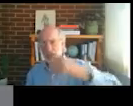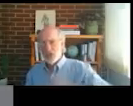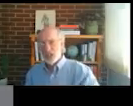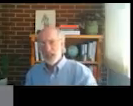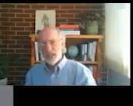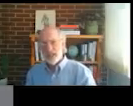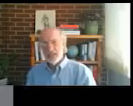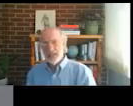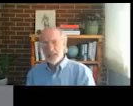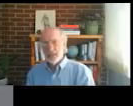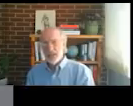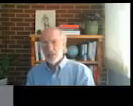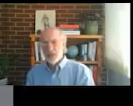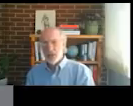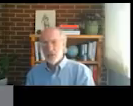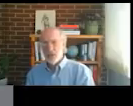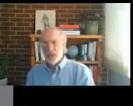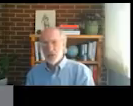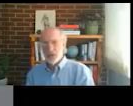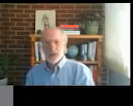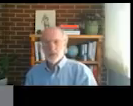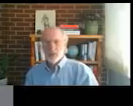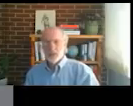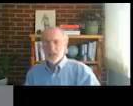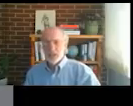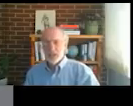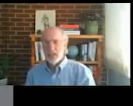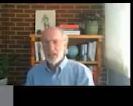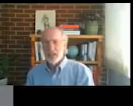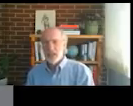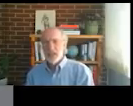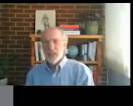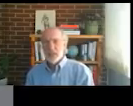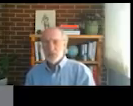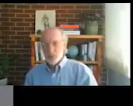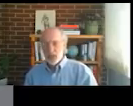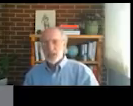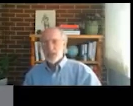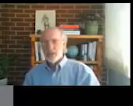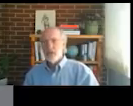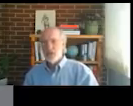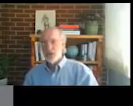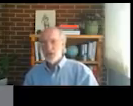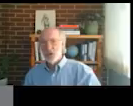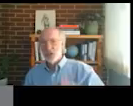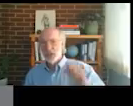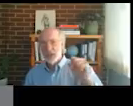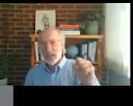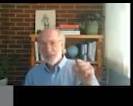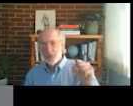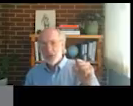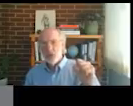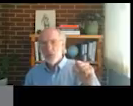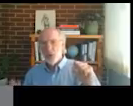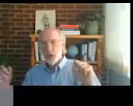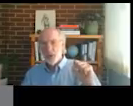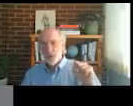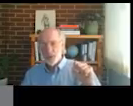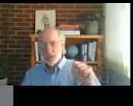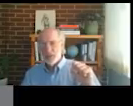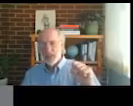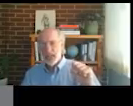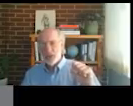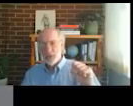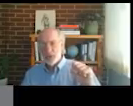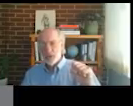a hot July day and I'm out running in the heat, I'm sweating, I'm losing water. At that point, water